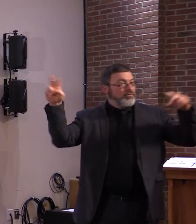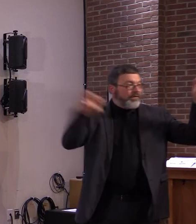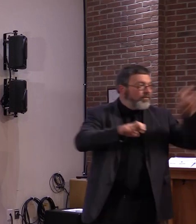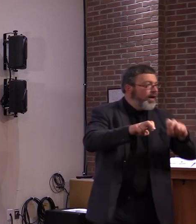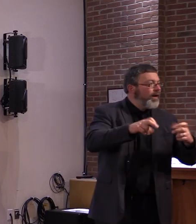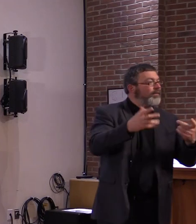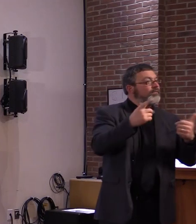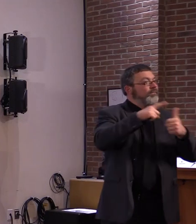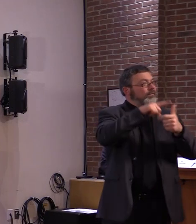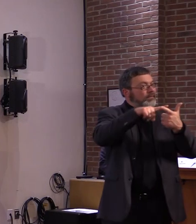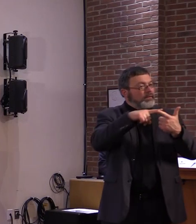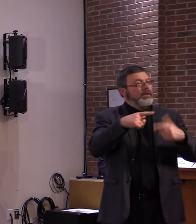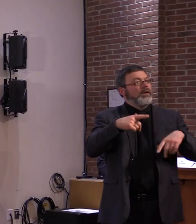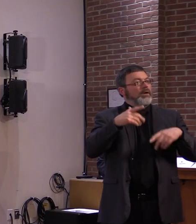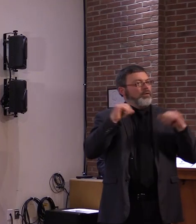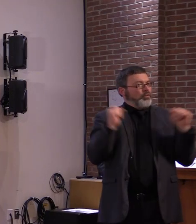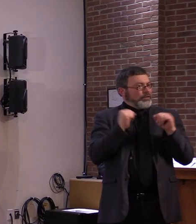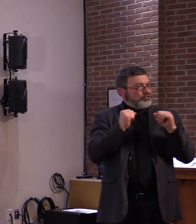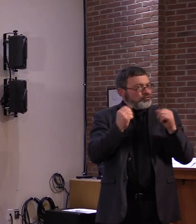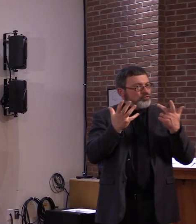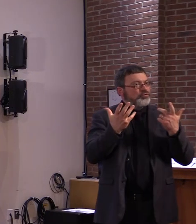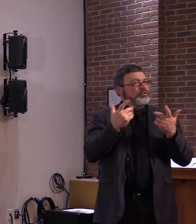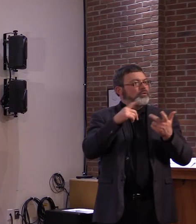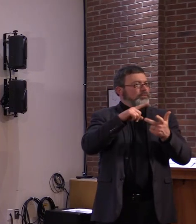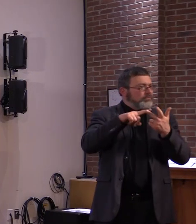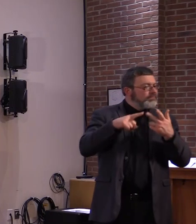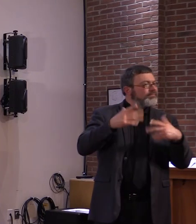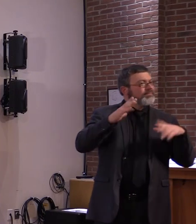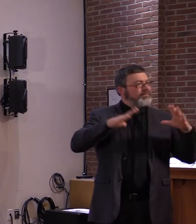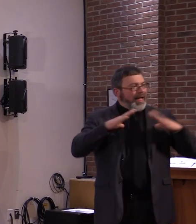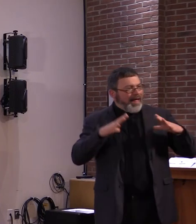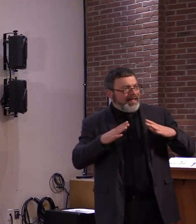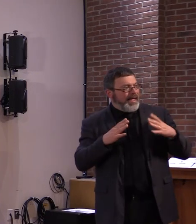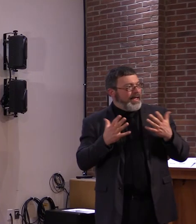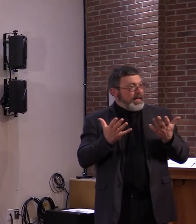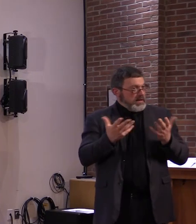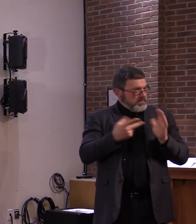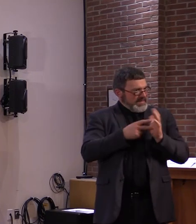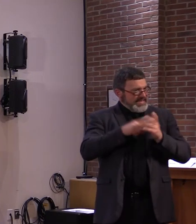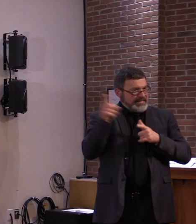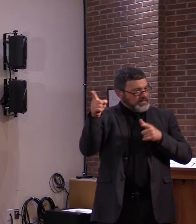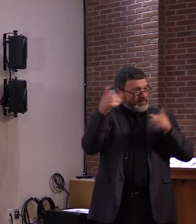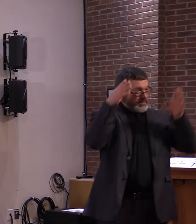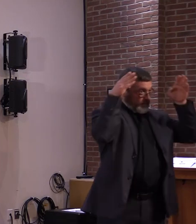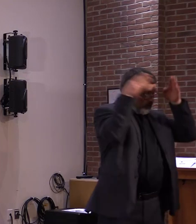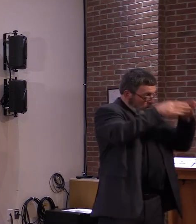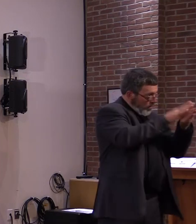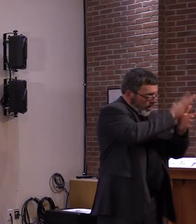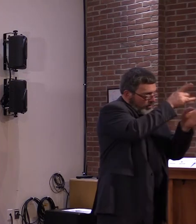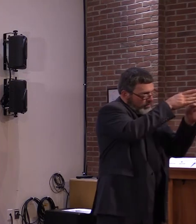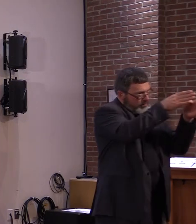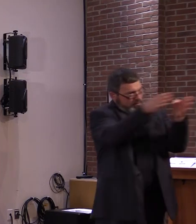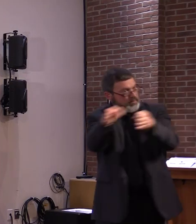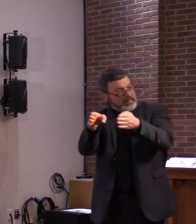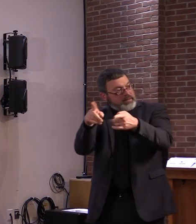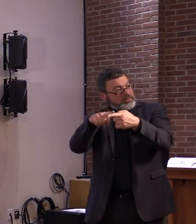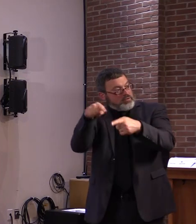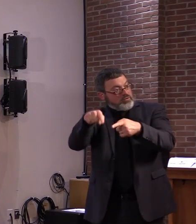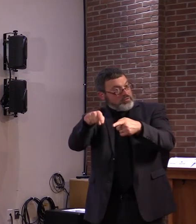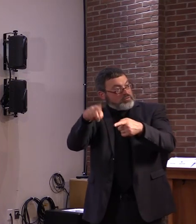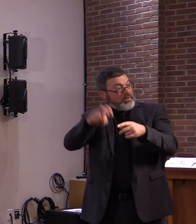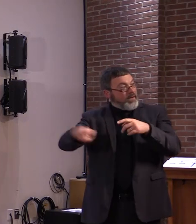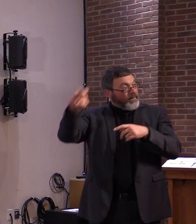back, are there going to be any changes in kind of the state's approach to testing for the general public?